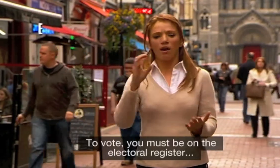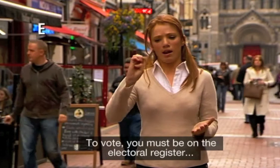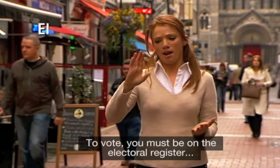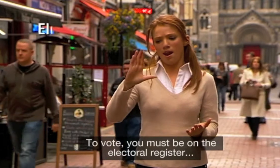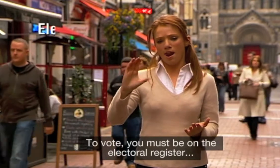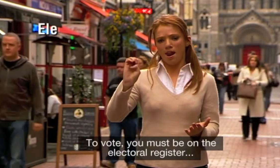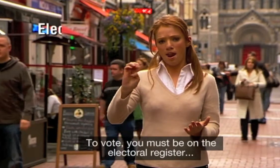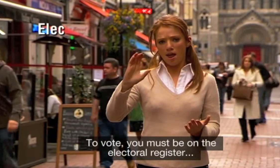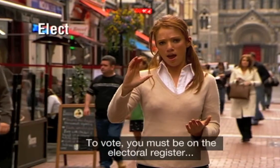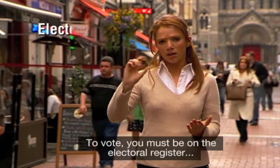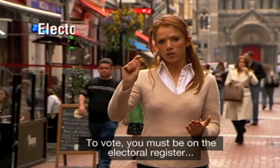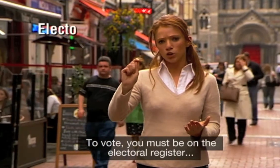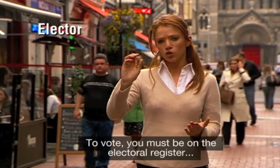be on the electoral